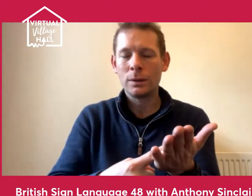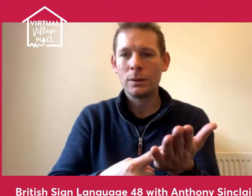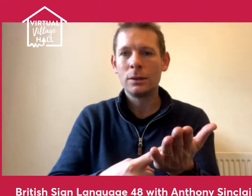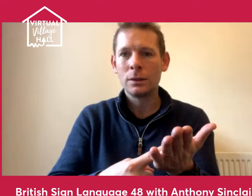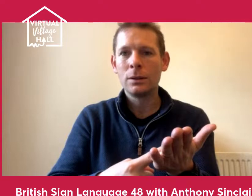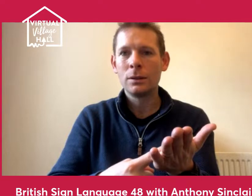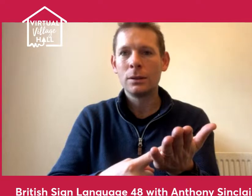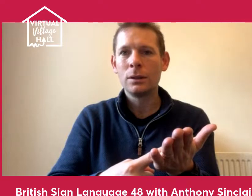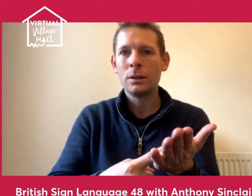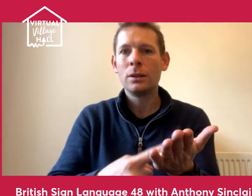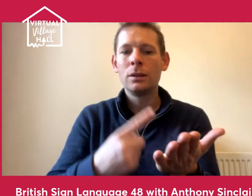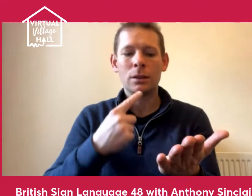£2.